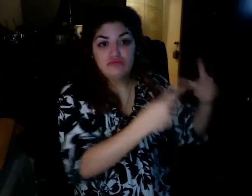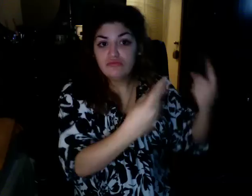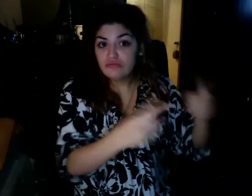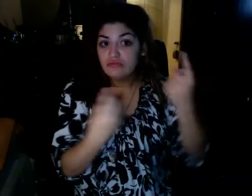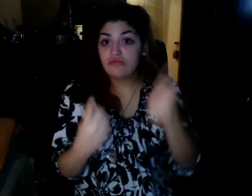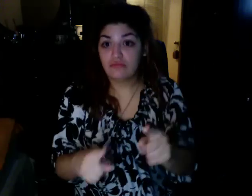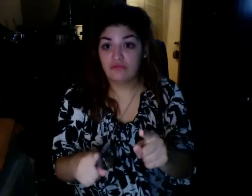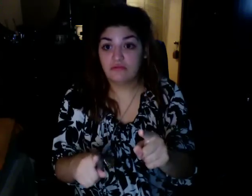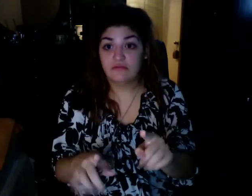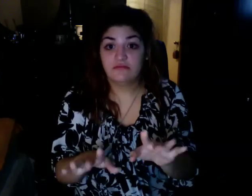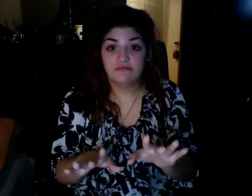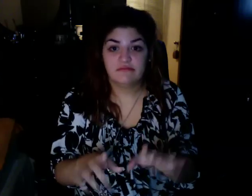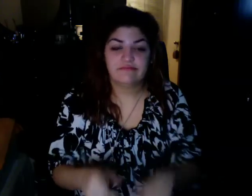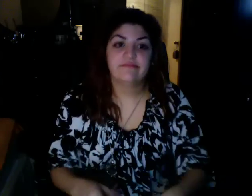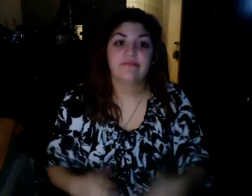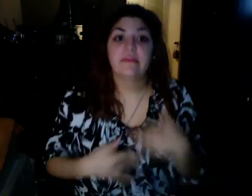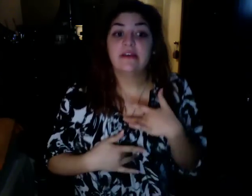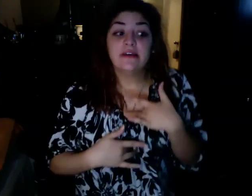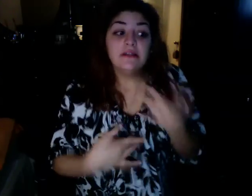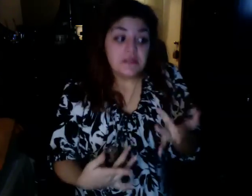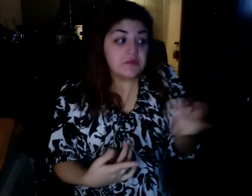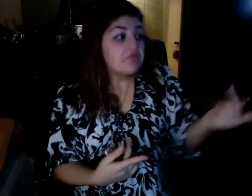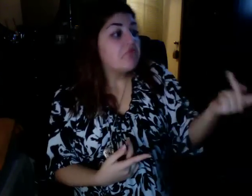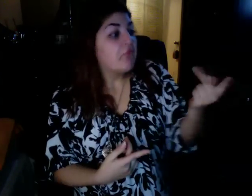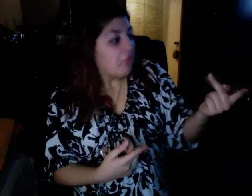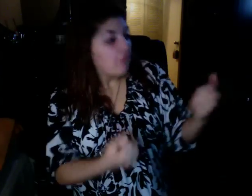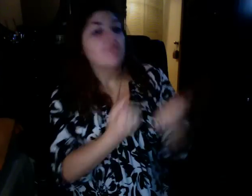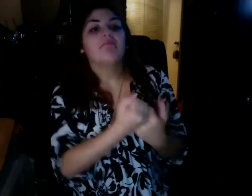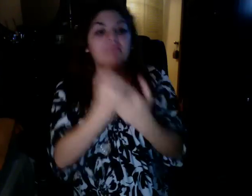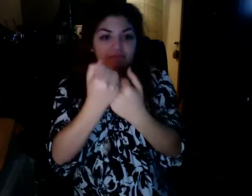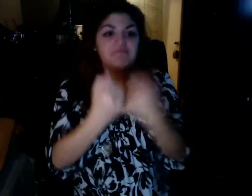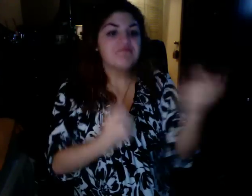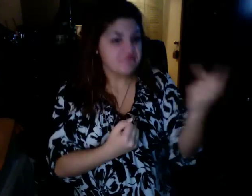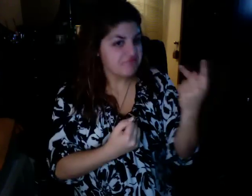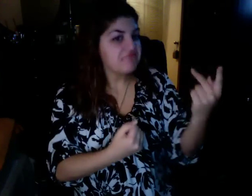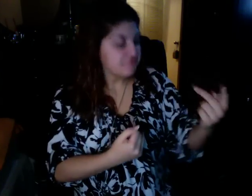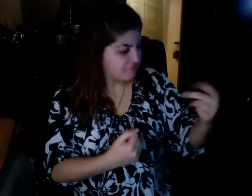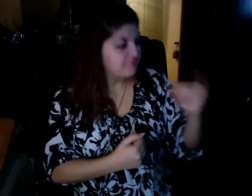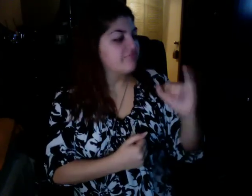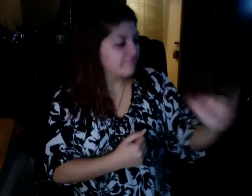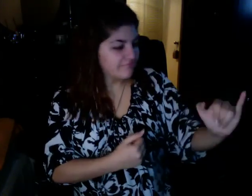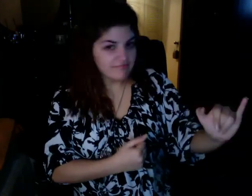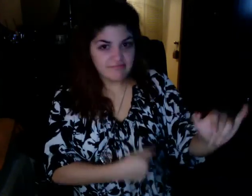number 37 in healthcare around the world, just slightly ahead of Slovenia.